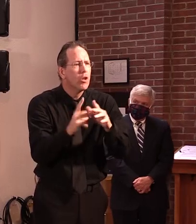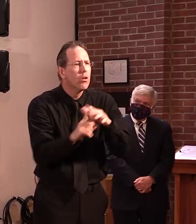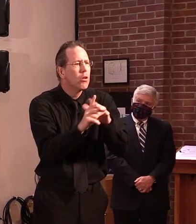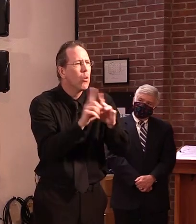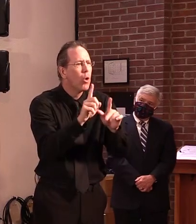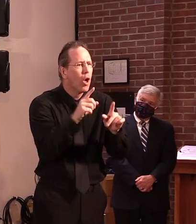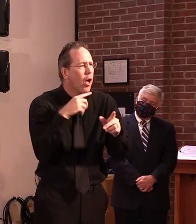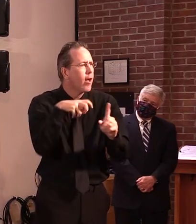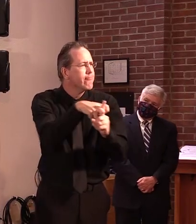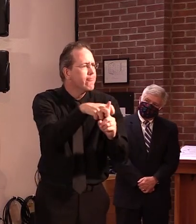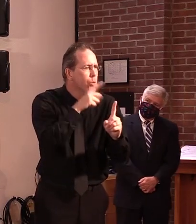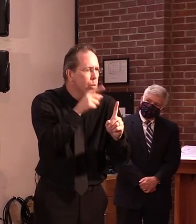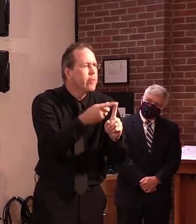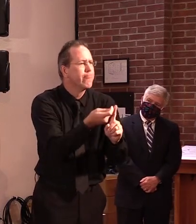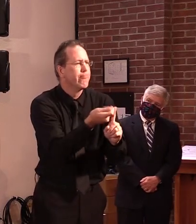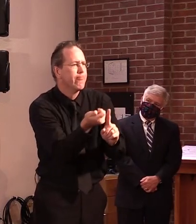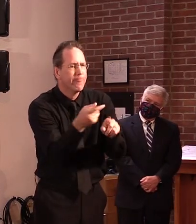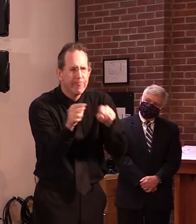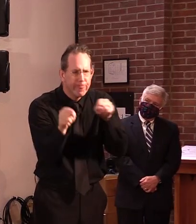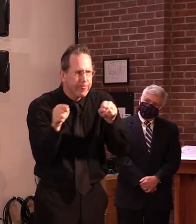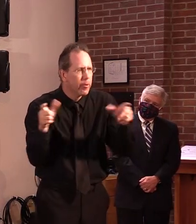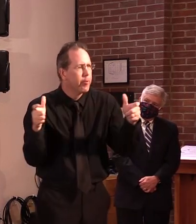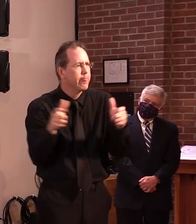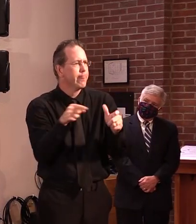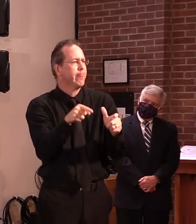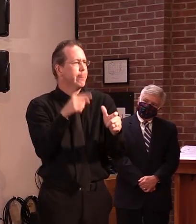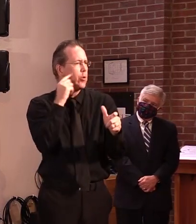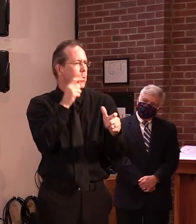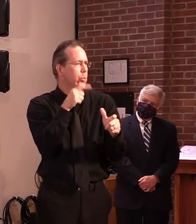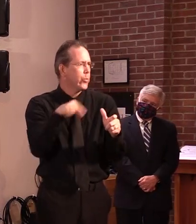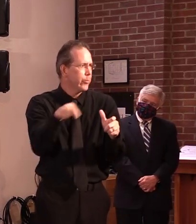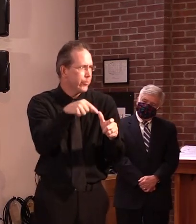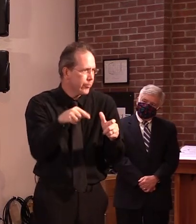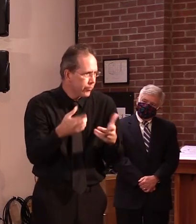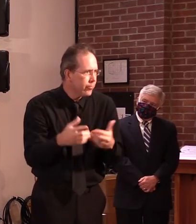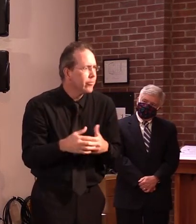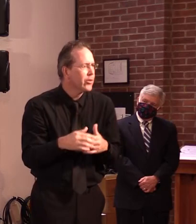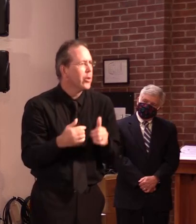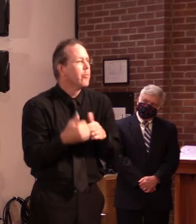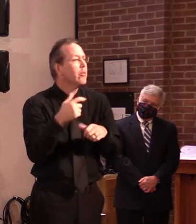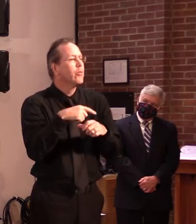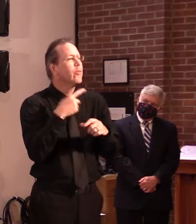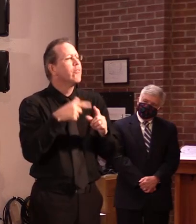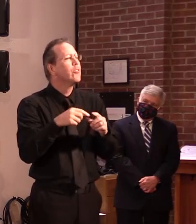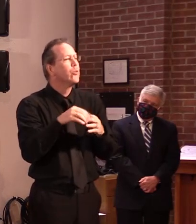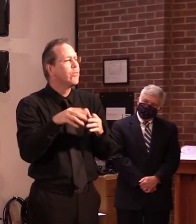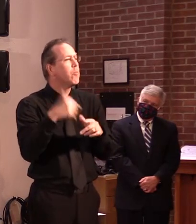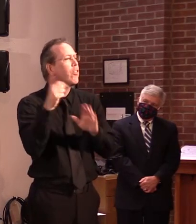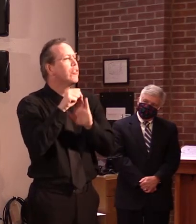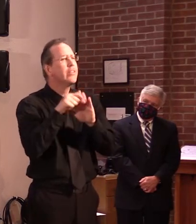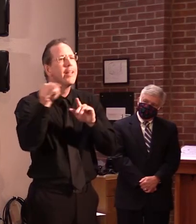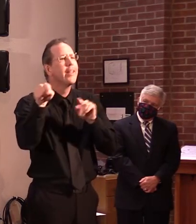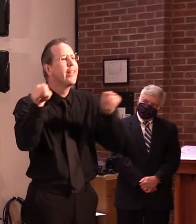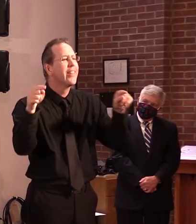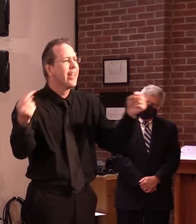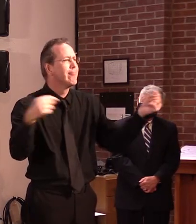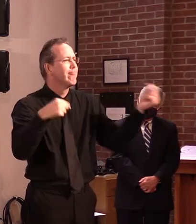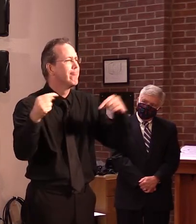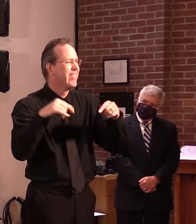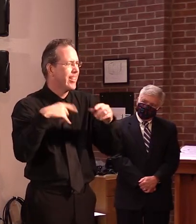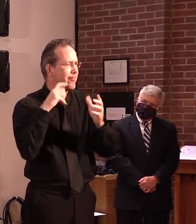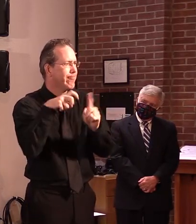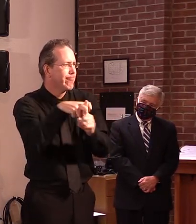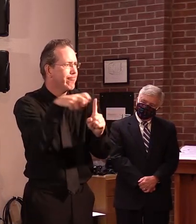but not exclusively students coming from other higher risk areas, and then have the